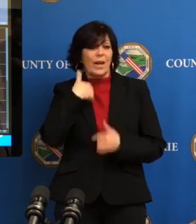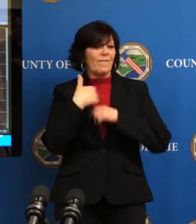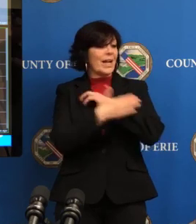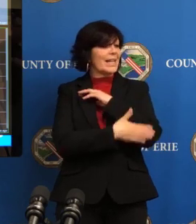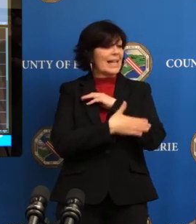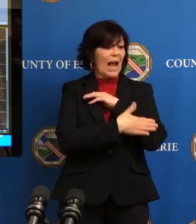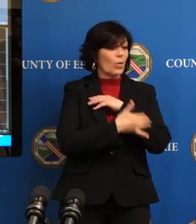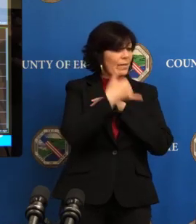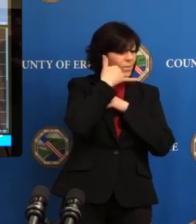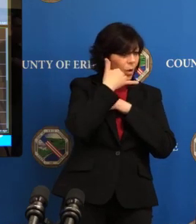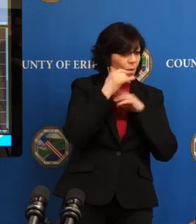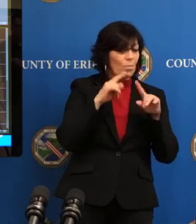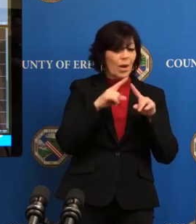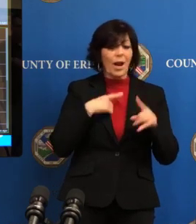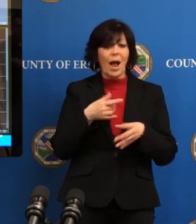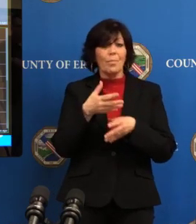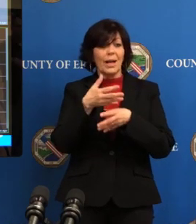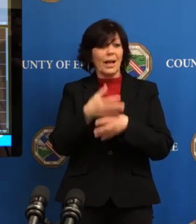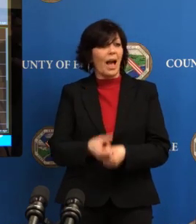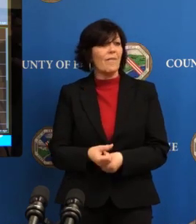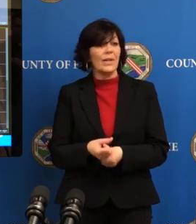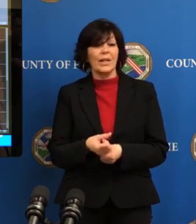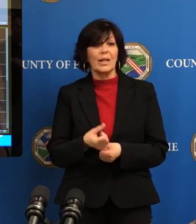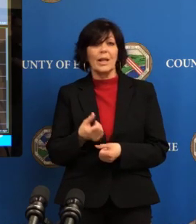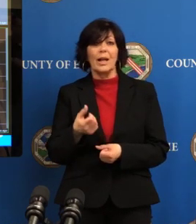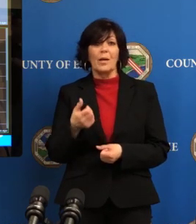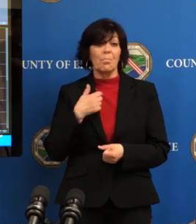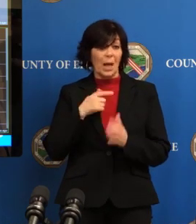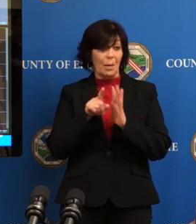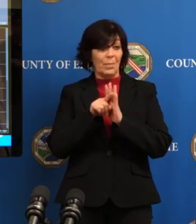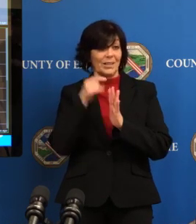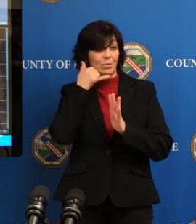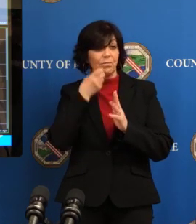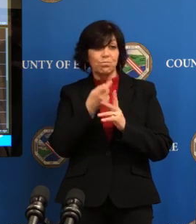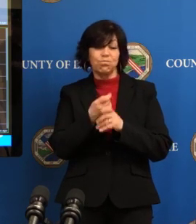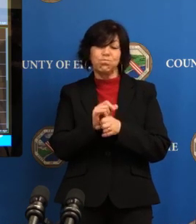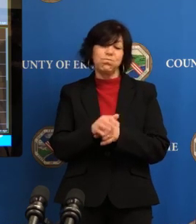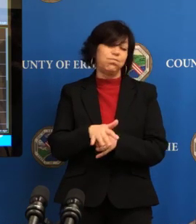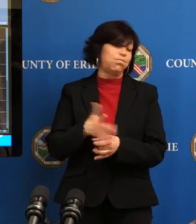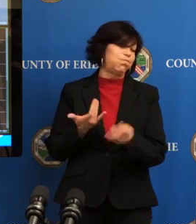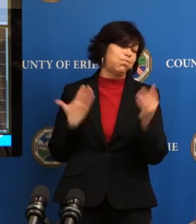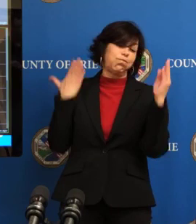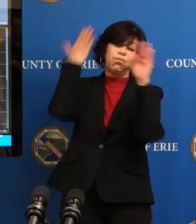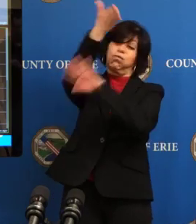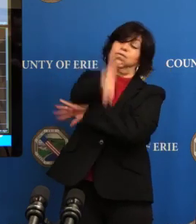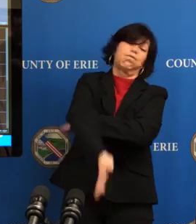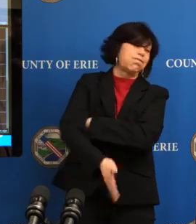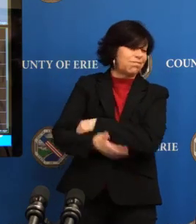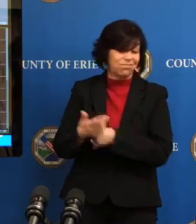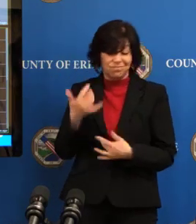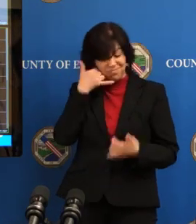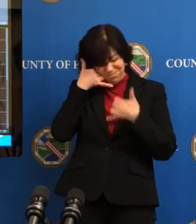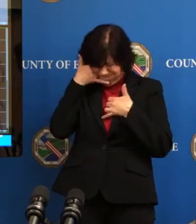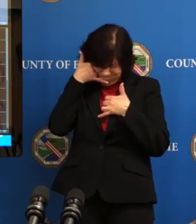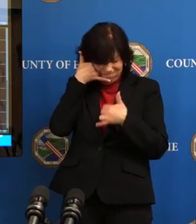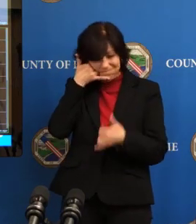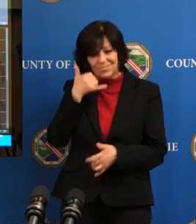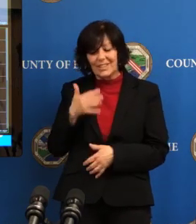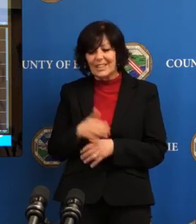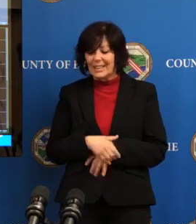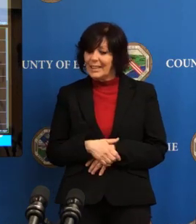charge the county, but I'm fairly confident I blew through my plan this month, and I thought I had unlimited pretty much. I didn't have